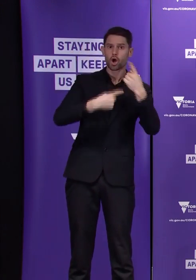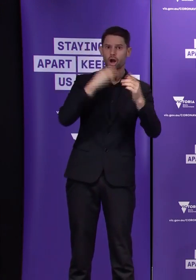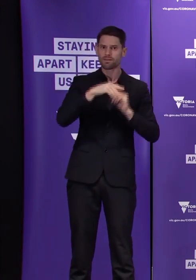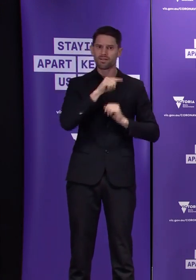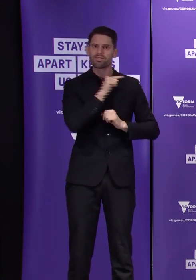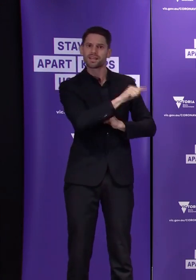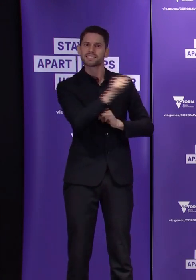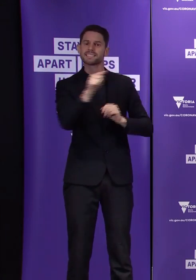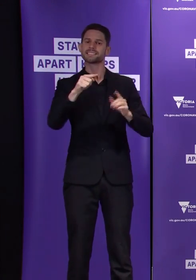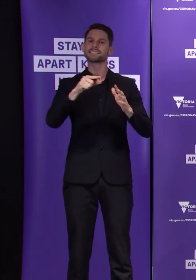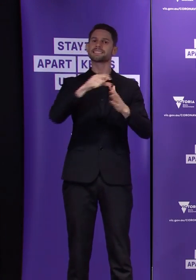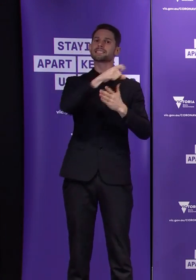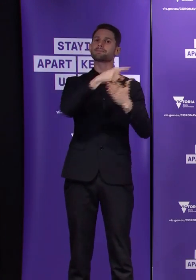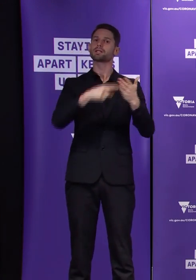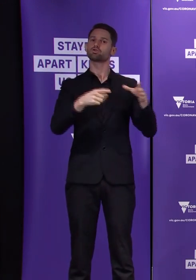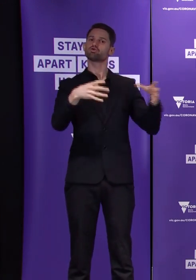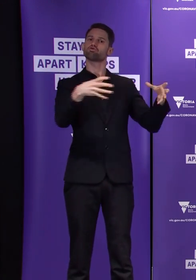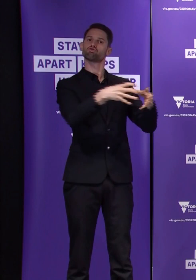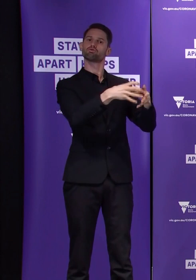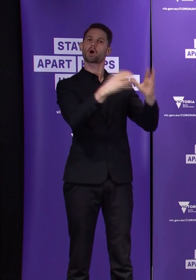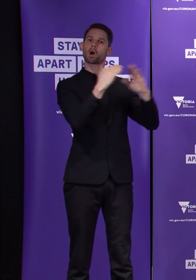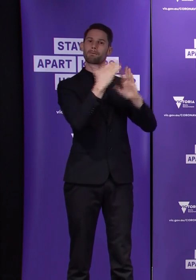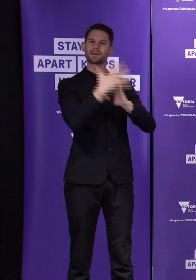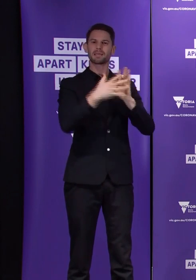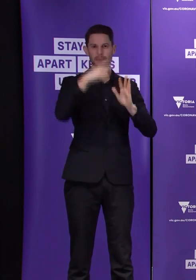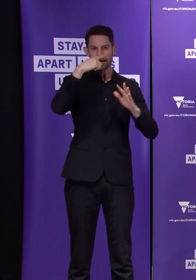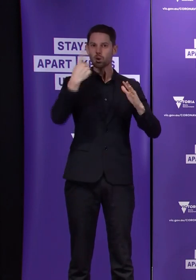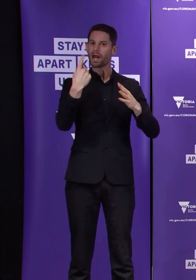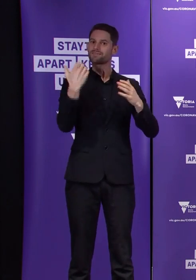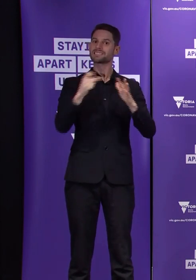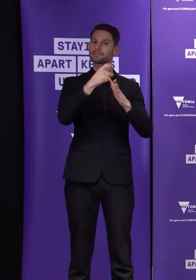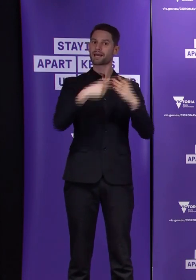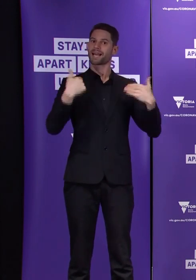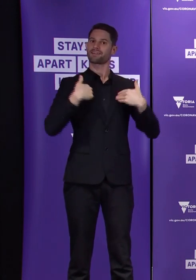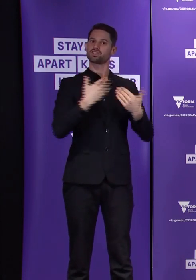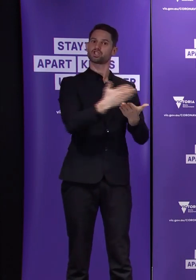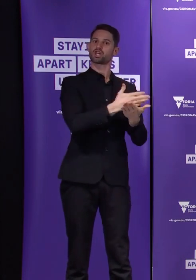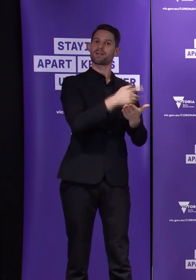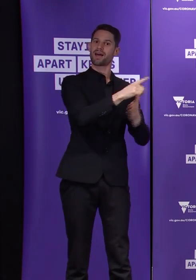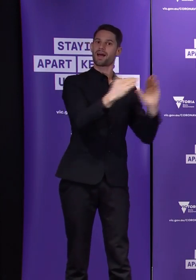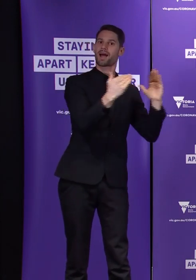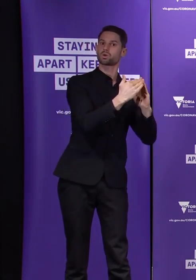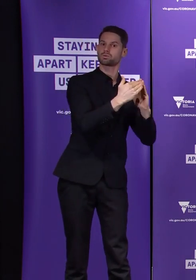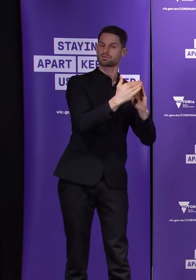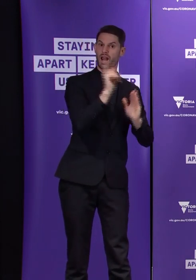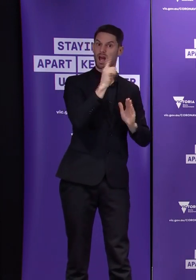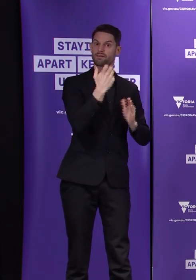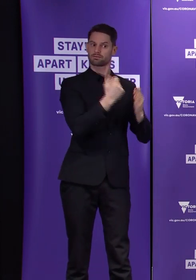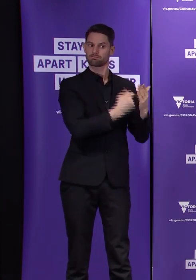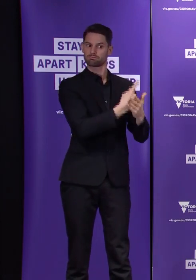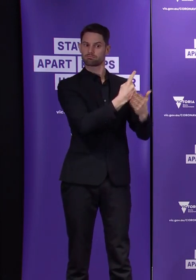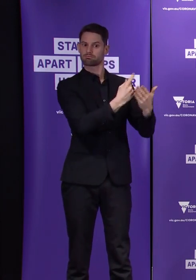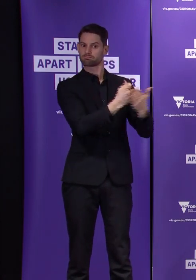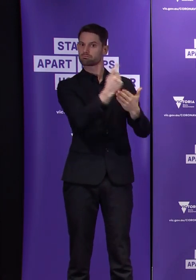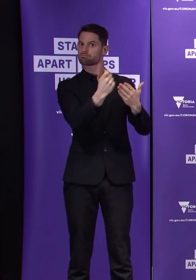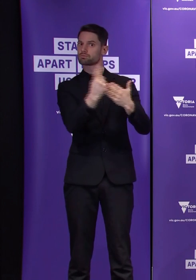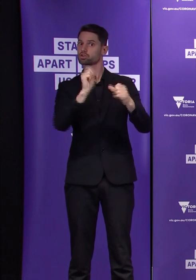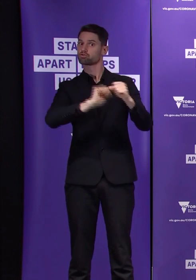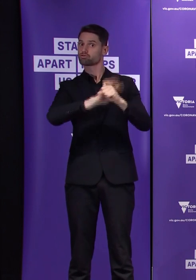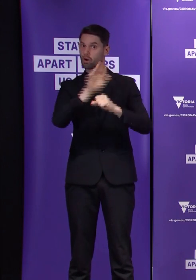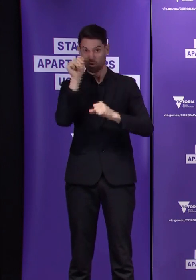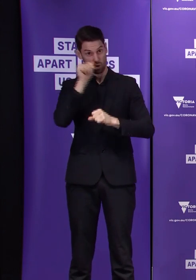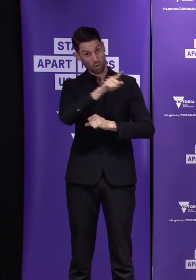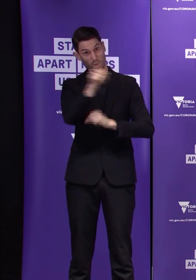that they're relatively stable, but it's a sector that's of concern to us, and it's a sector that's of concern to family and friends, and of course clients and